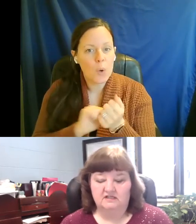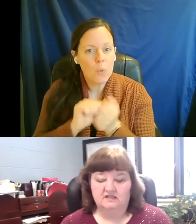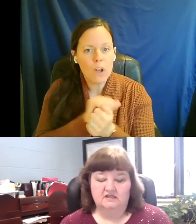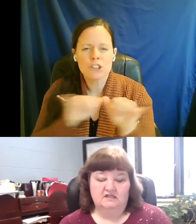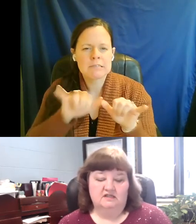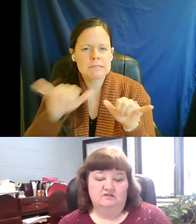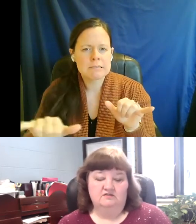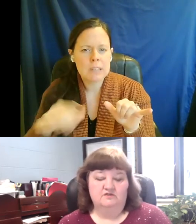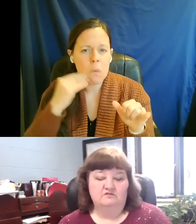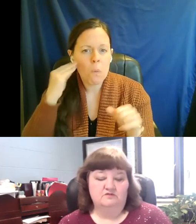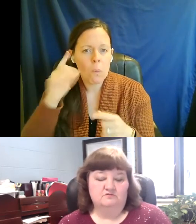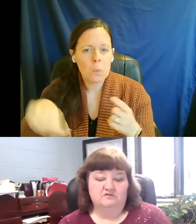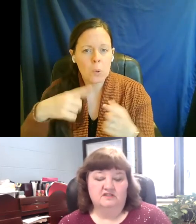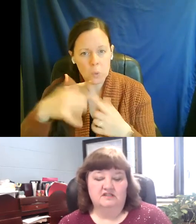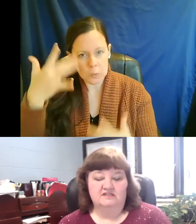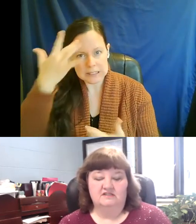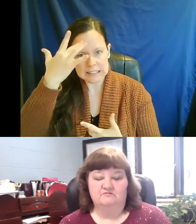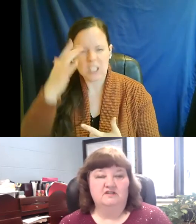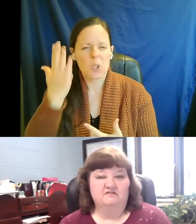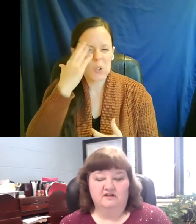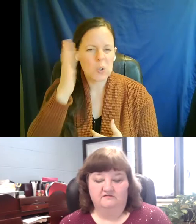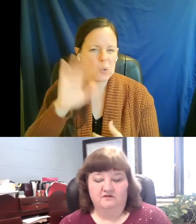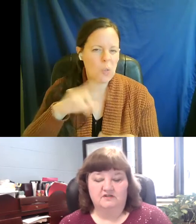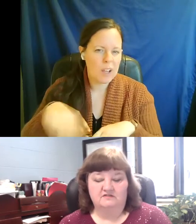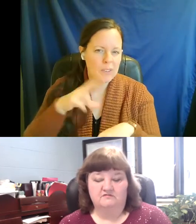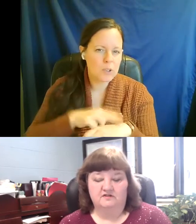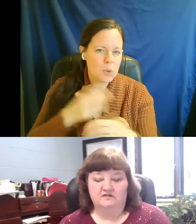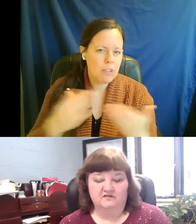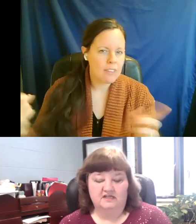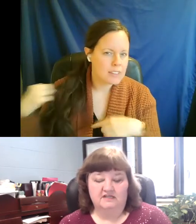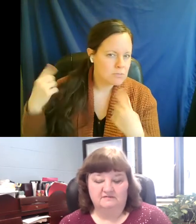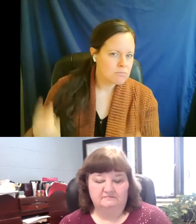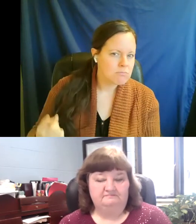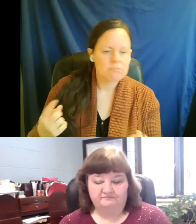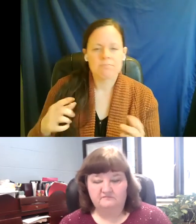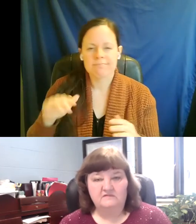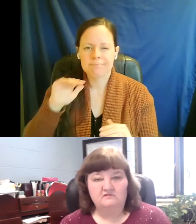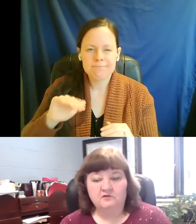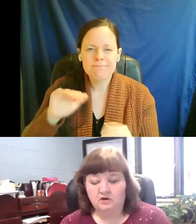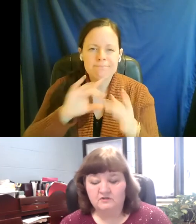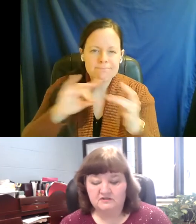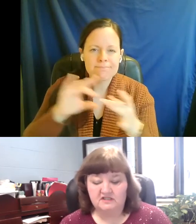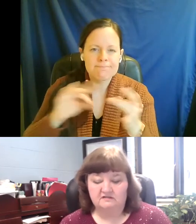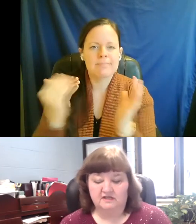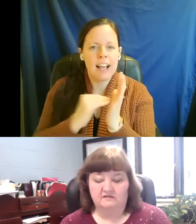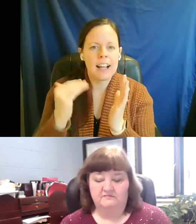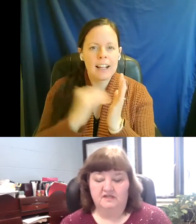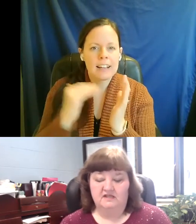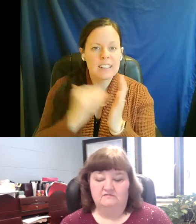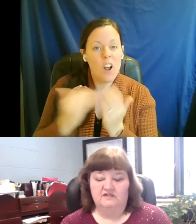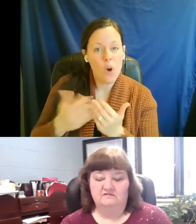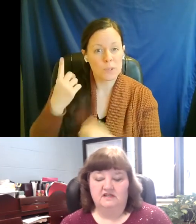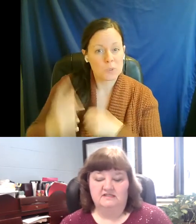sick. You know the usual, the things that you've been hearing from us over and over again for almost a year